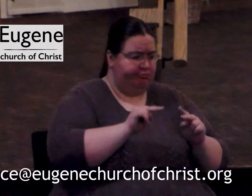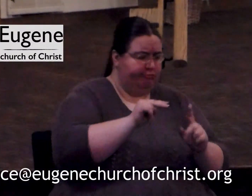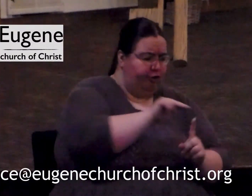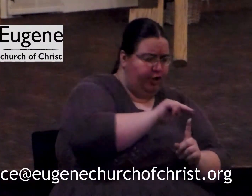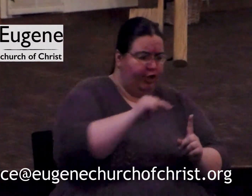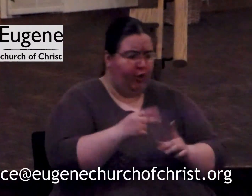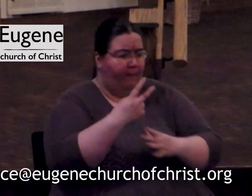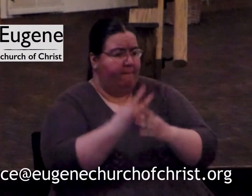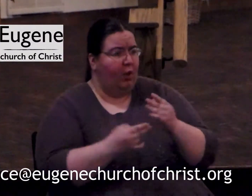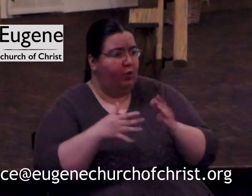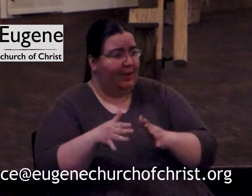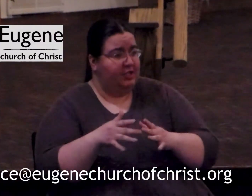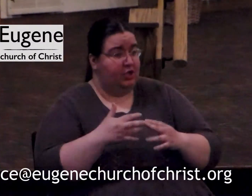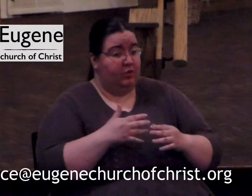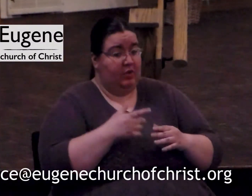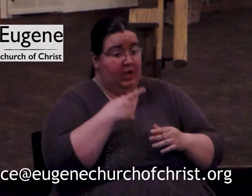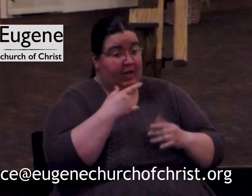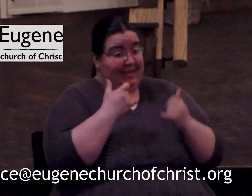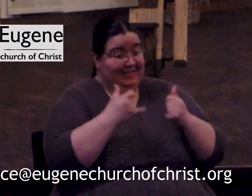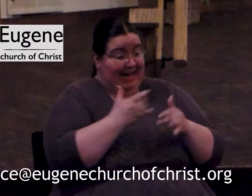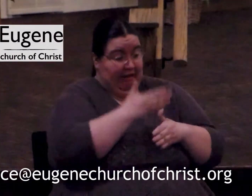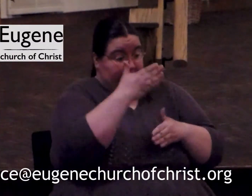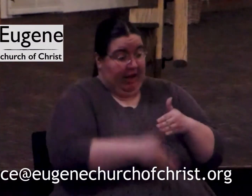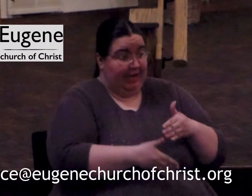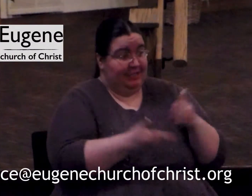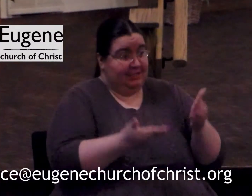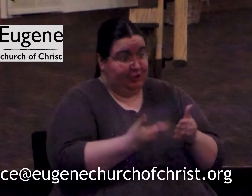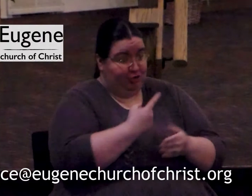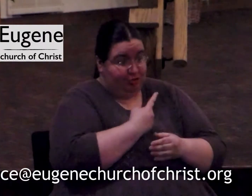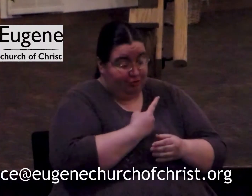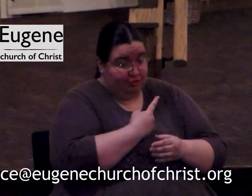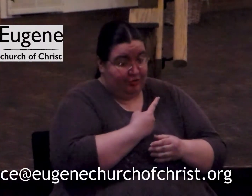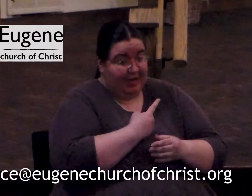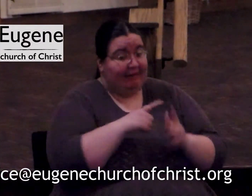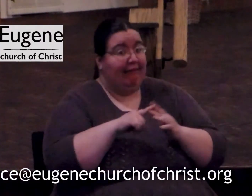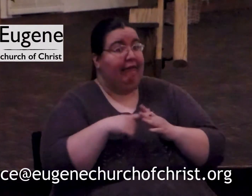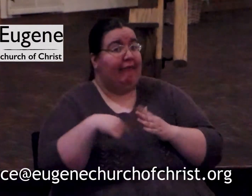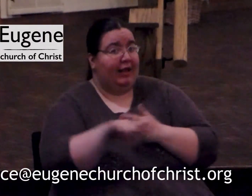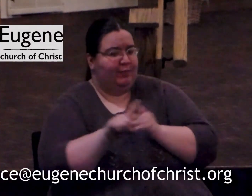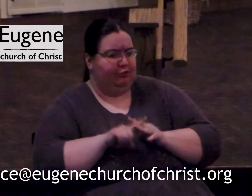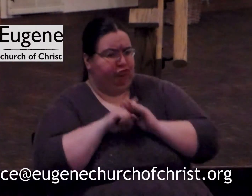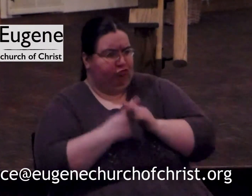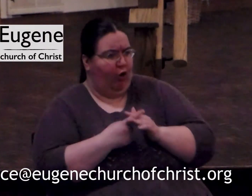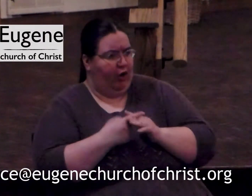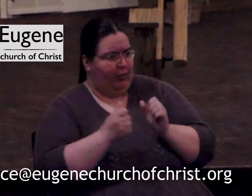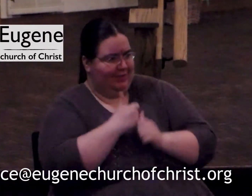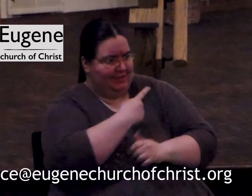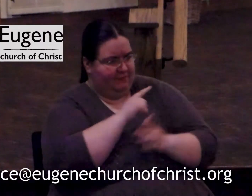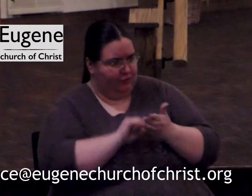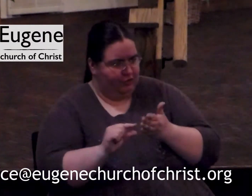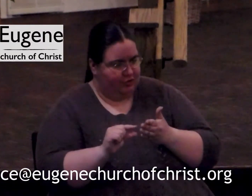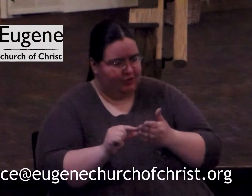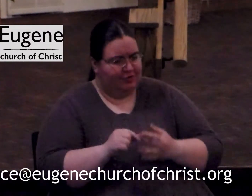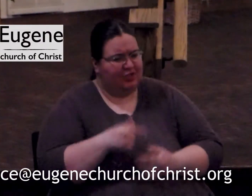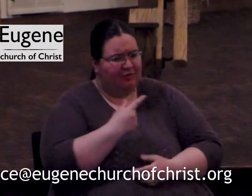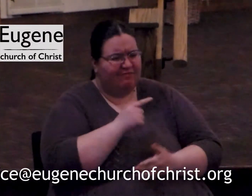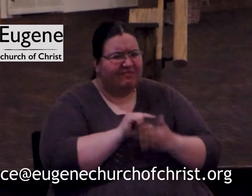that I can be at times, I thought we'd do both. And so I thought we would end here this week, but we're also going to start here next week and look at